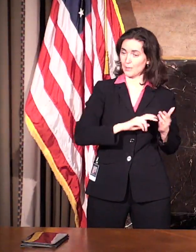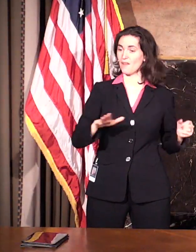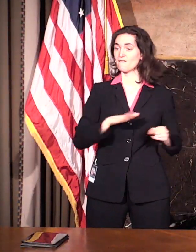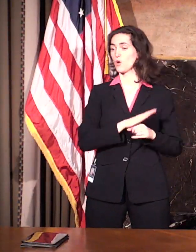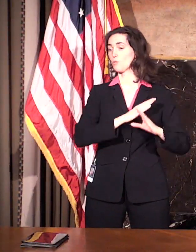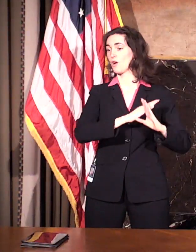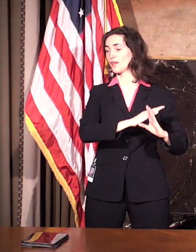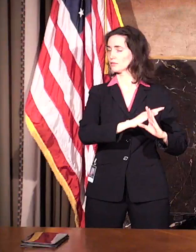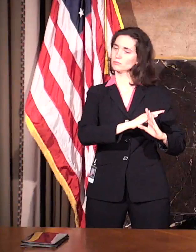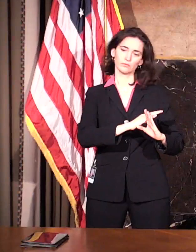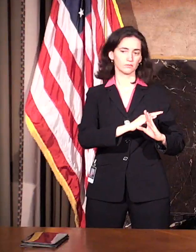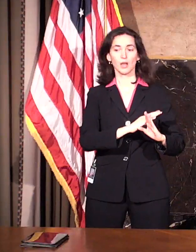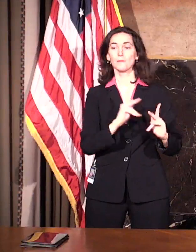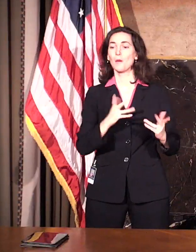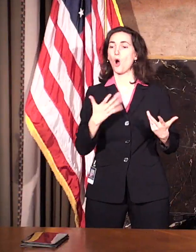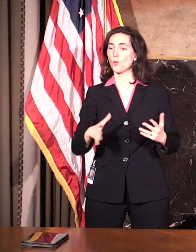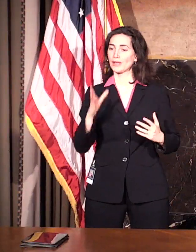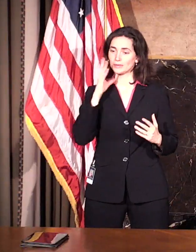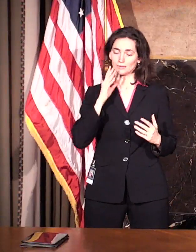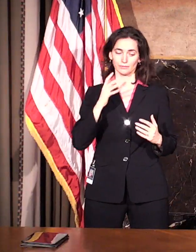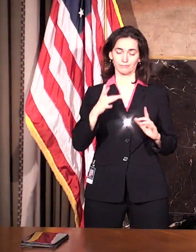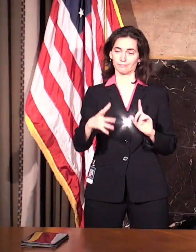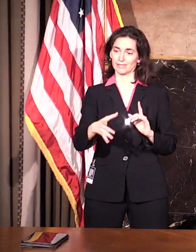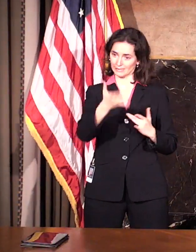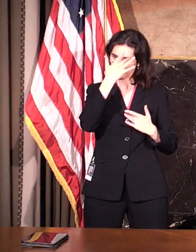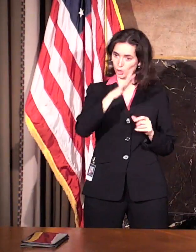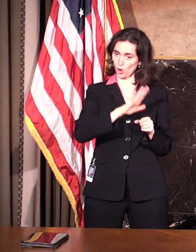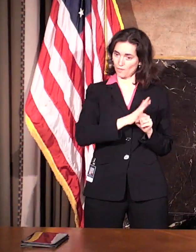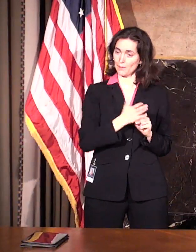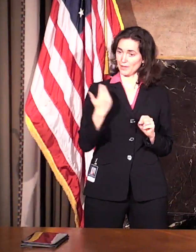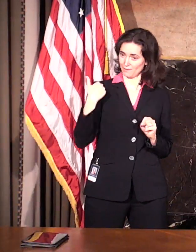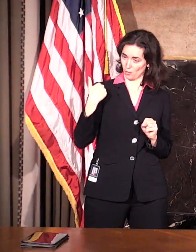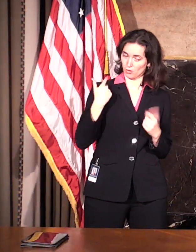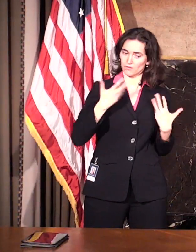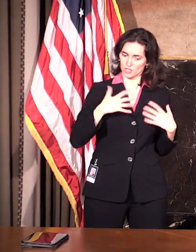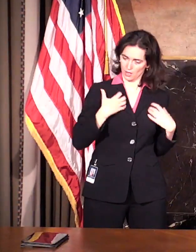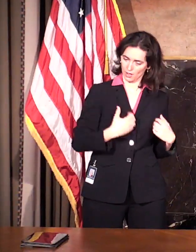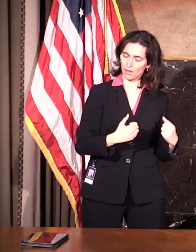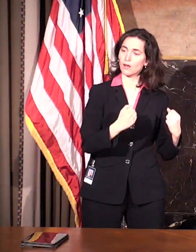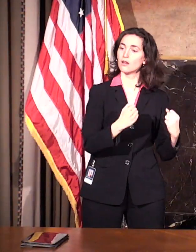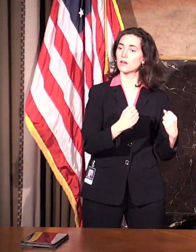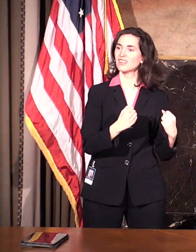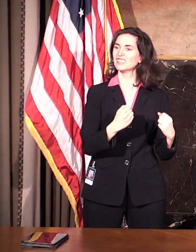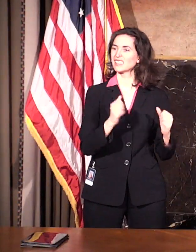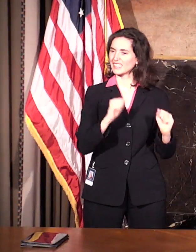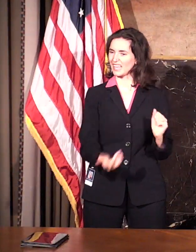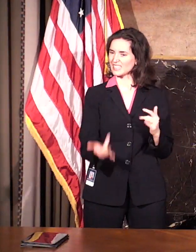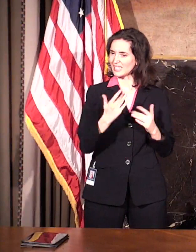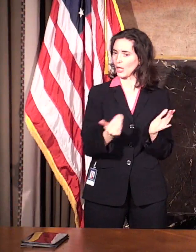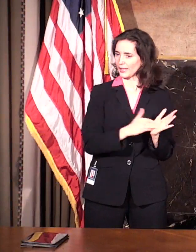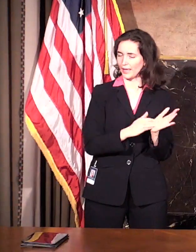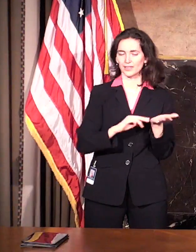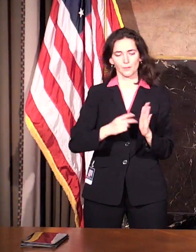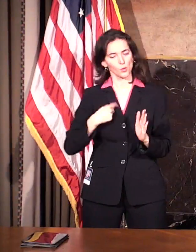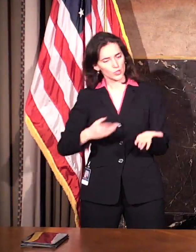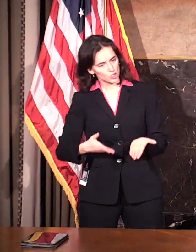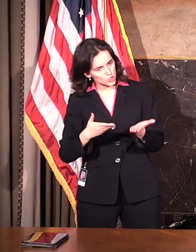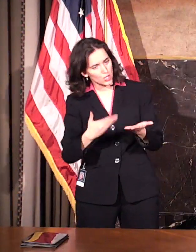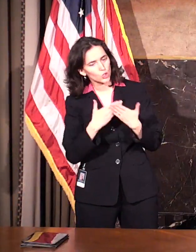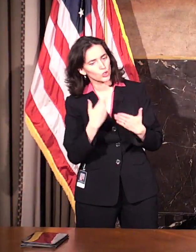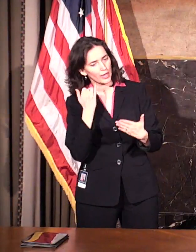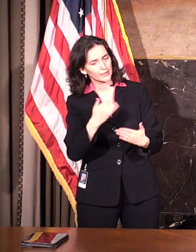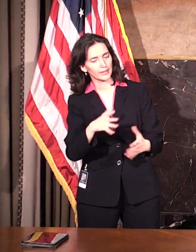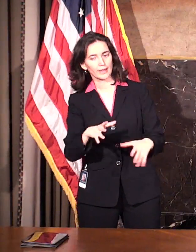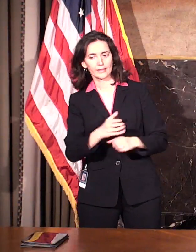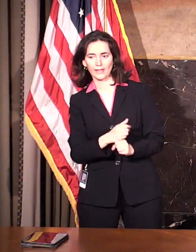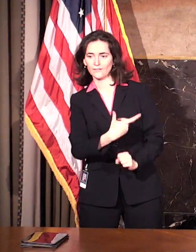still advised to get the vaccine, and that's why we're seeing a fair number of people have reinfections. So really, his vaccine is the prime way